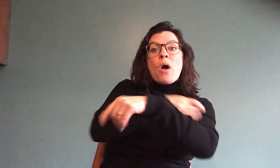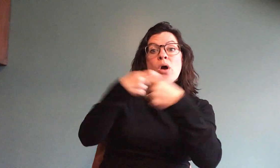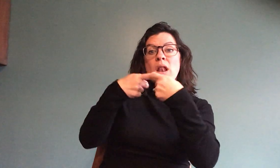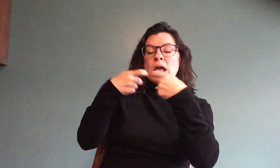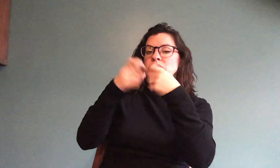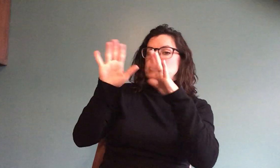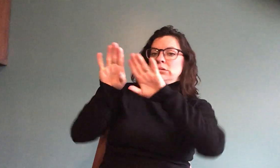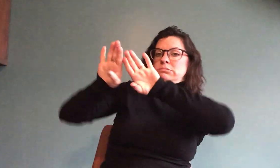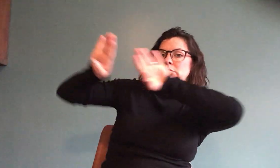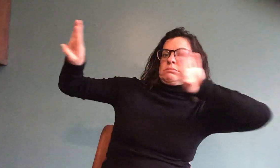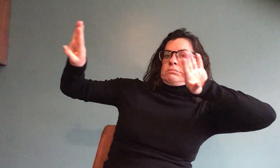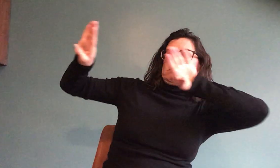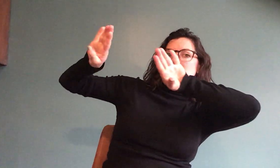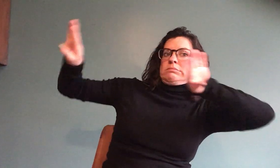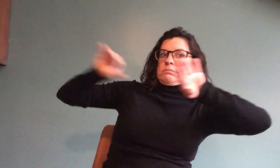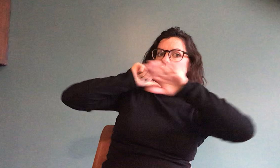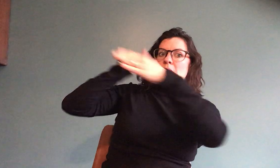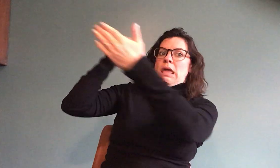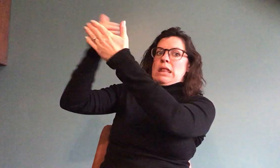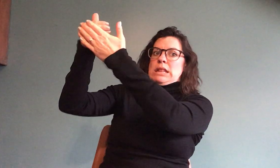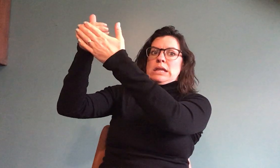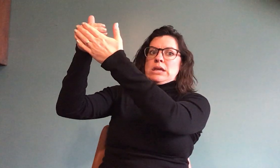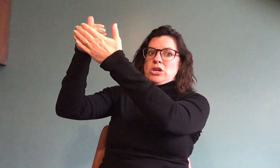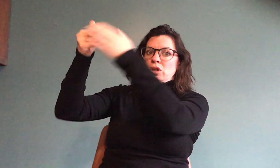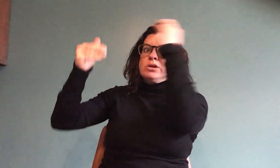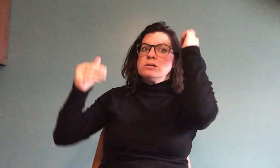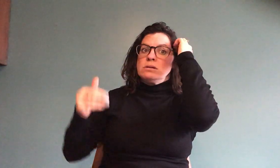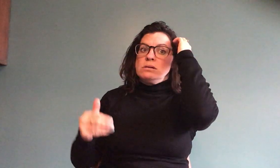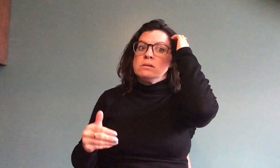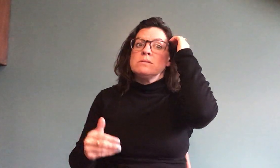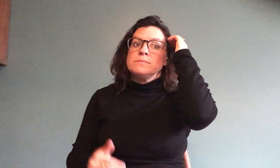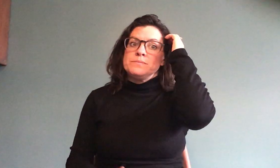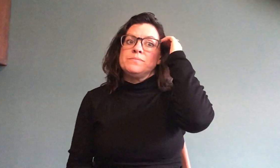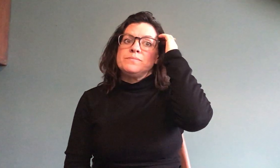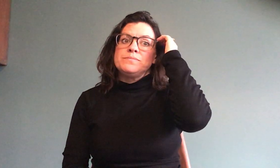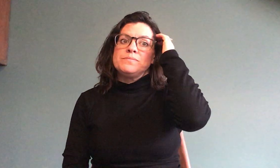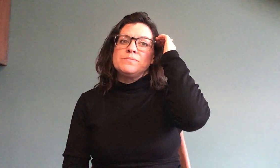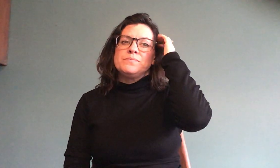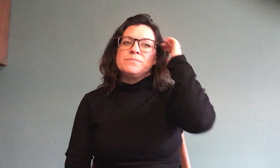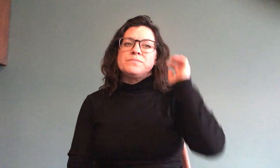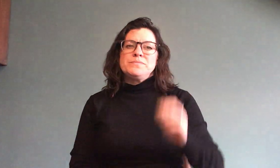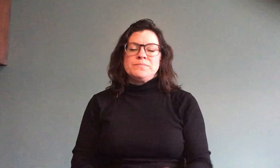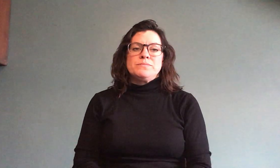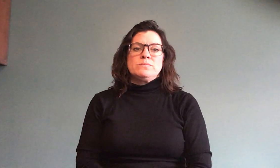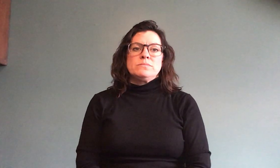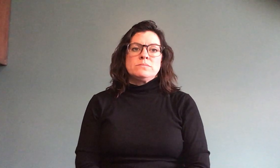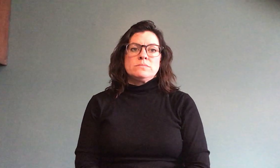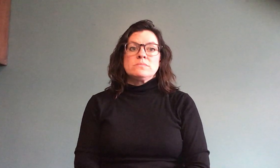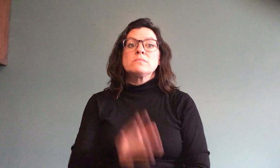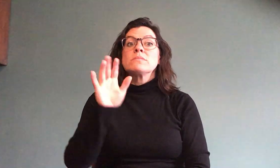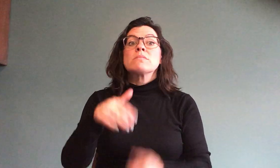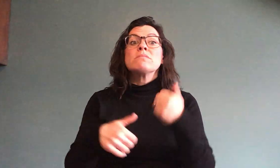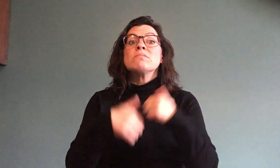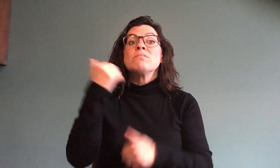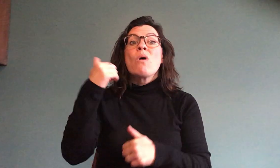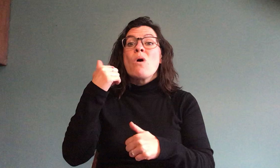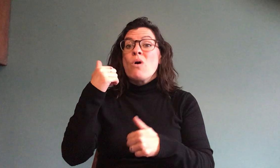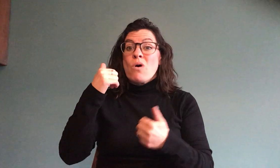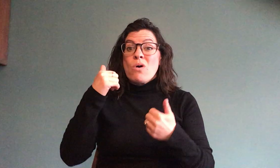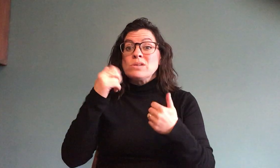falls from ladders and scaffolding. So that's something you want to consider. You want to remember. Okay. When we do this